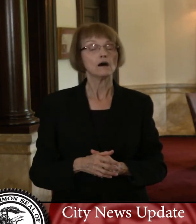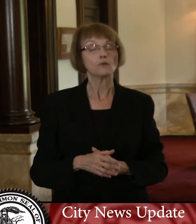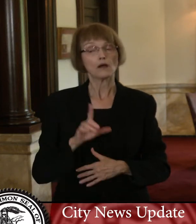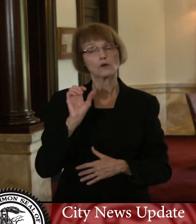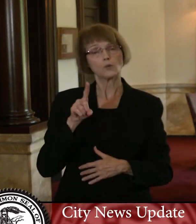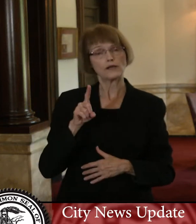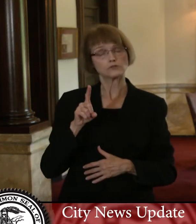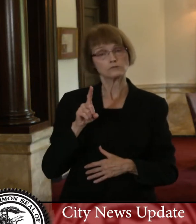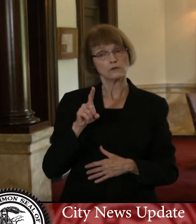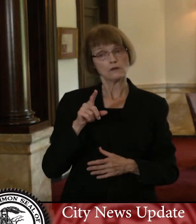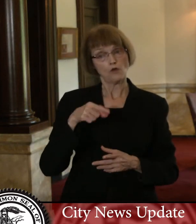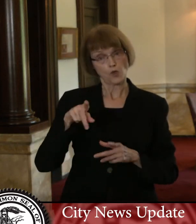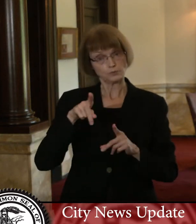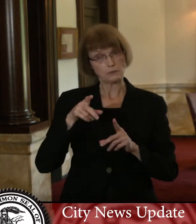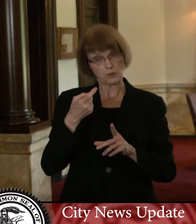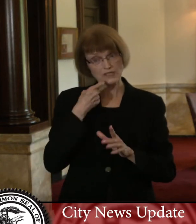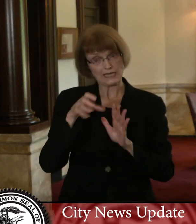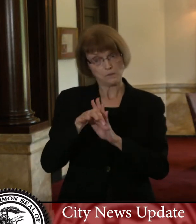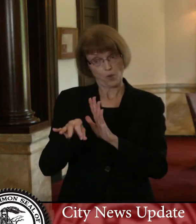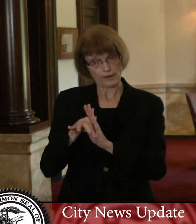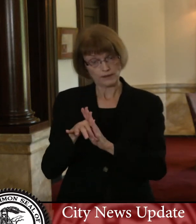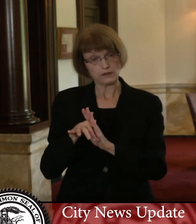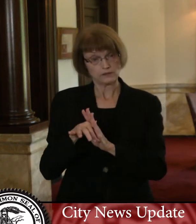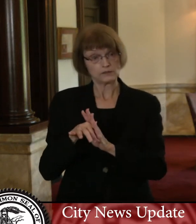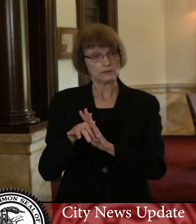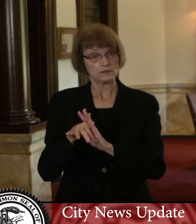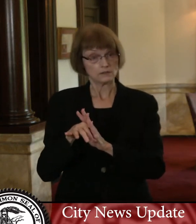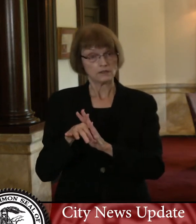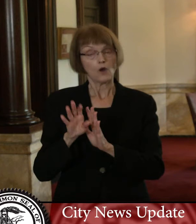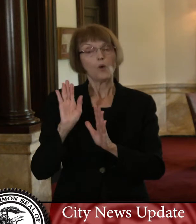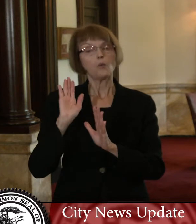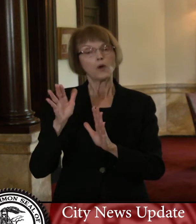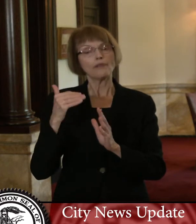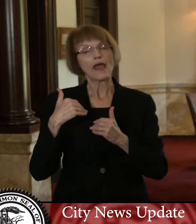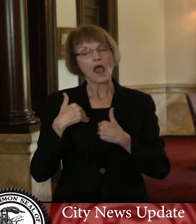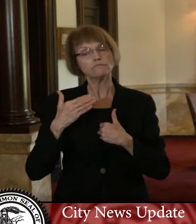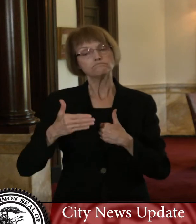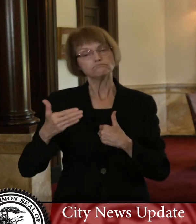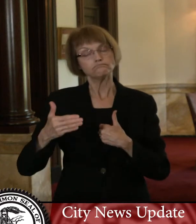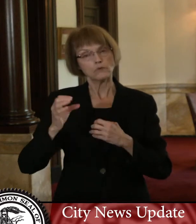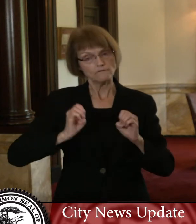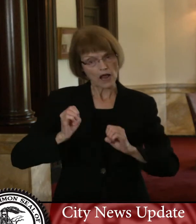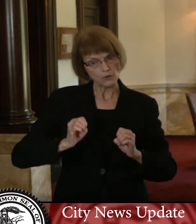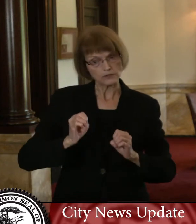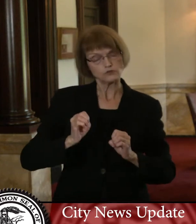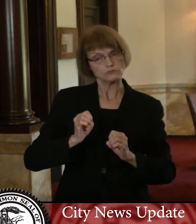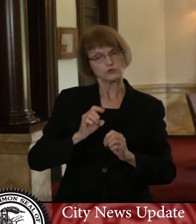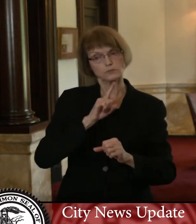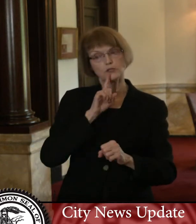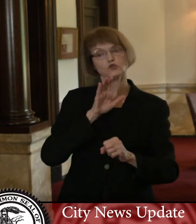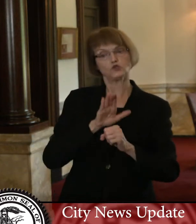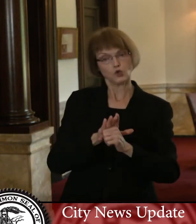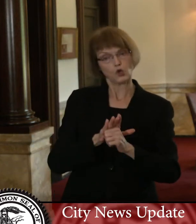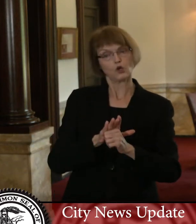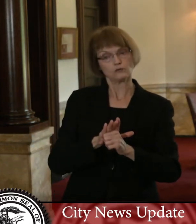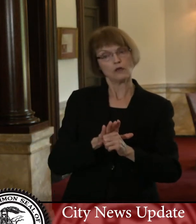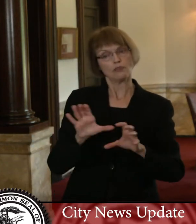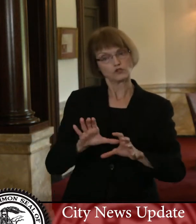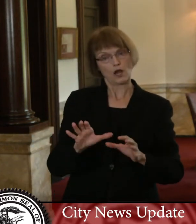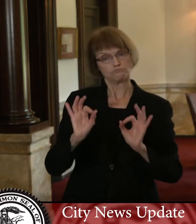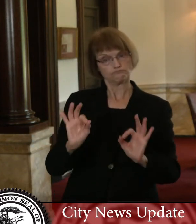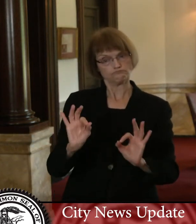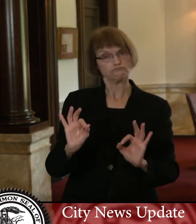Will the appointees that you mentioned, will they be evaluated on a regular basis to determine if they are performing to your standard? That's a good question.